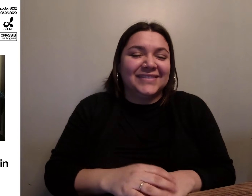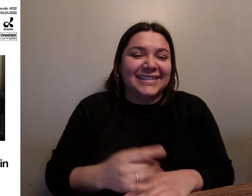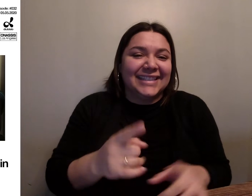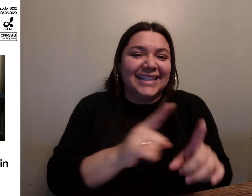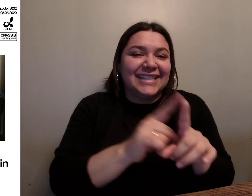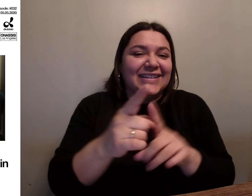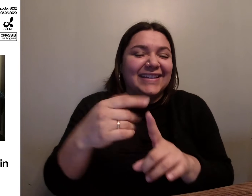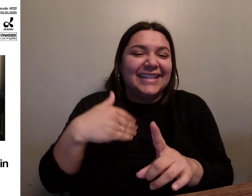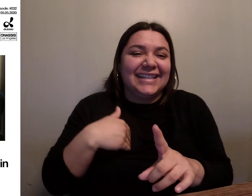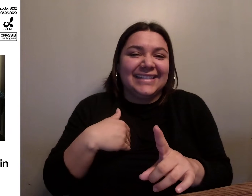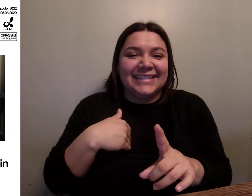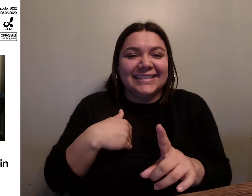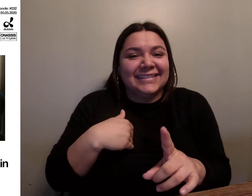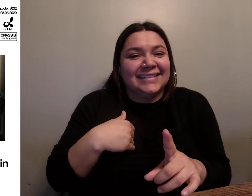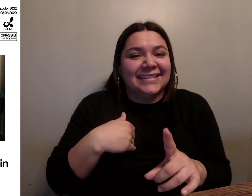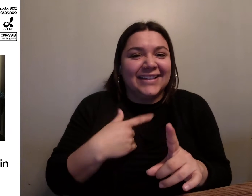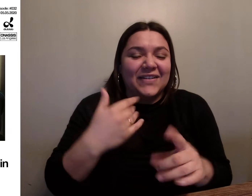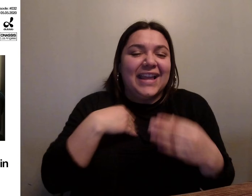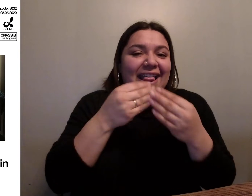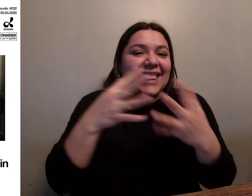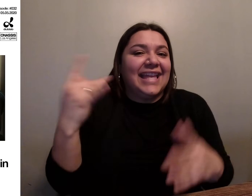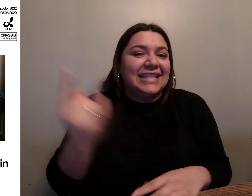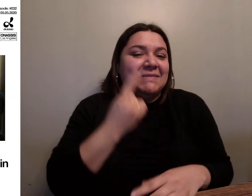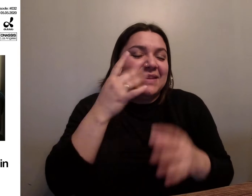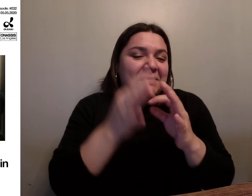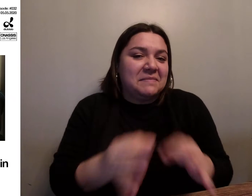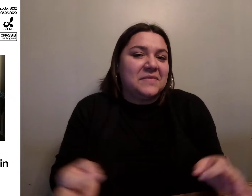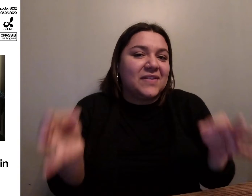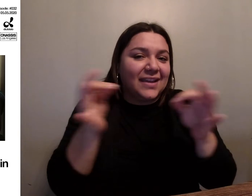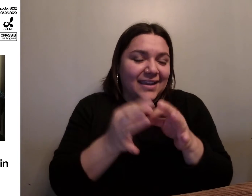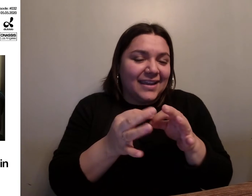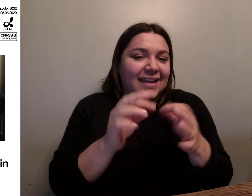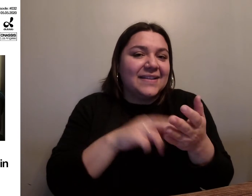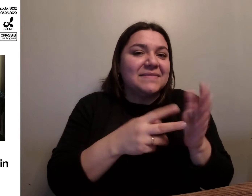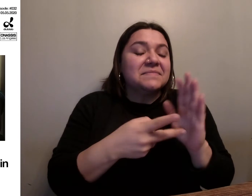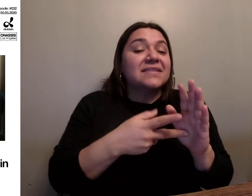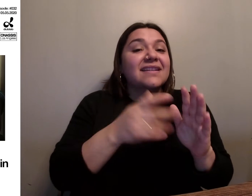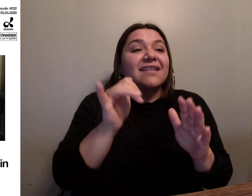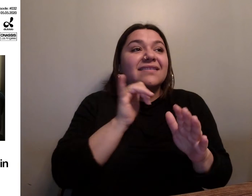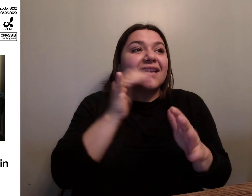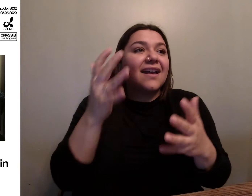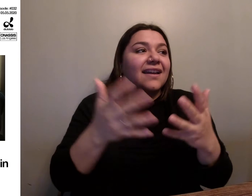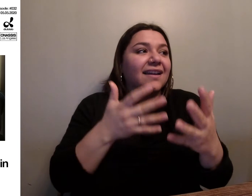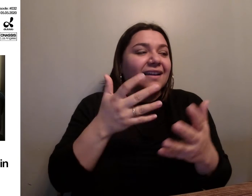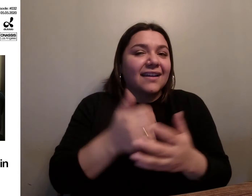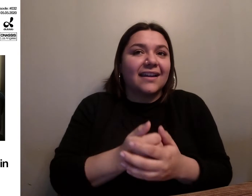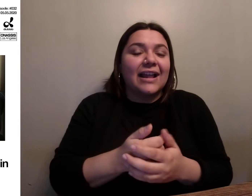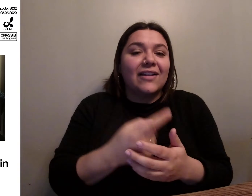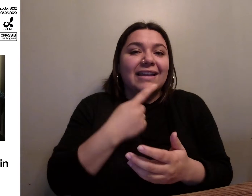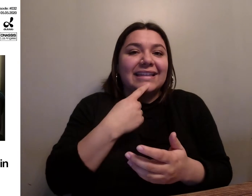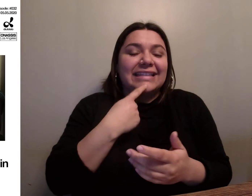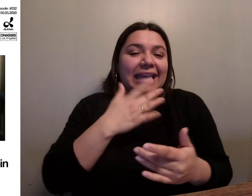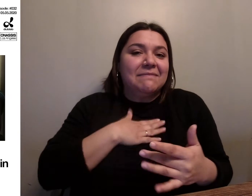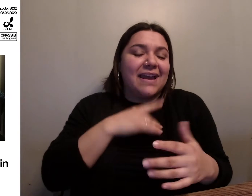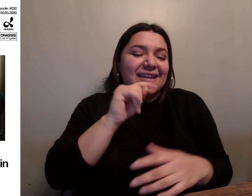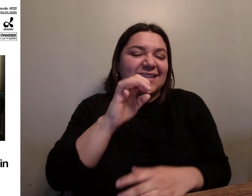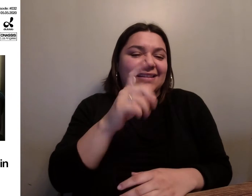It's a little like, I say in my TED Talk, it's a little like trying to